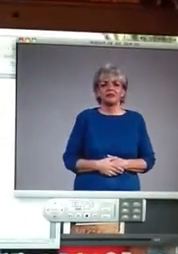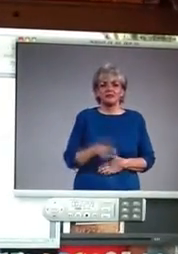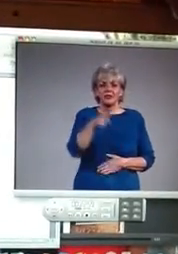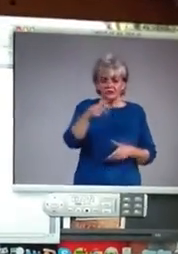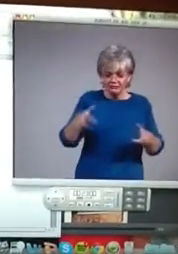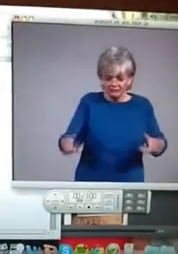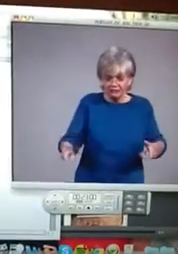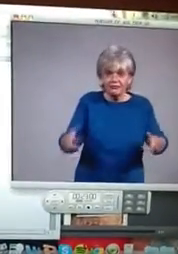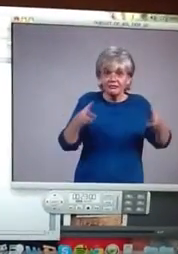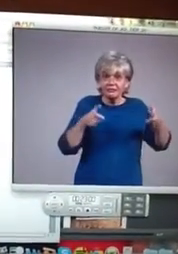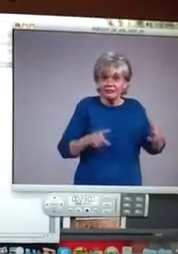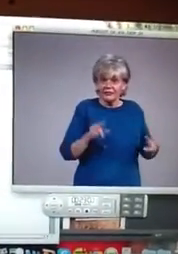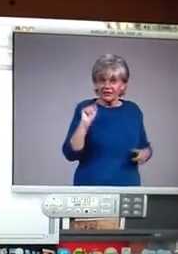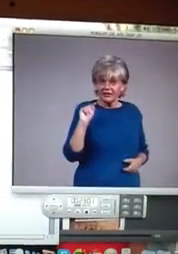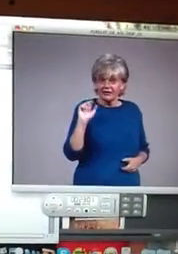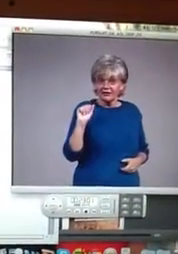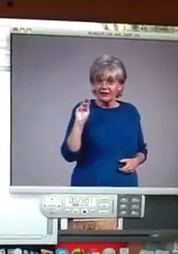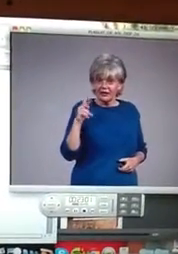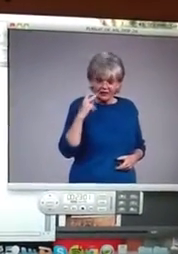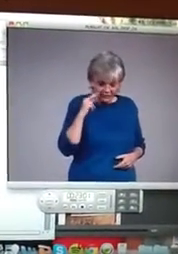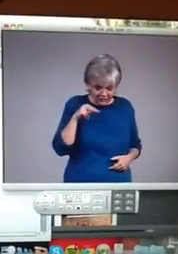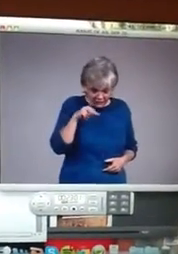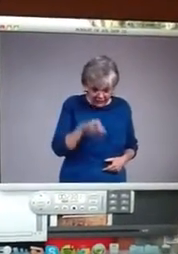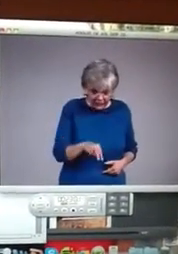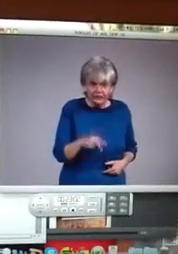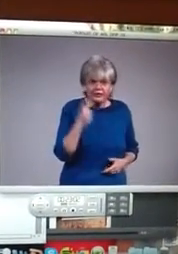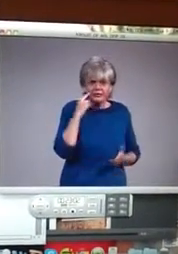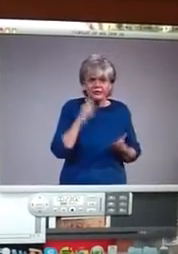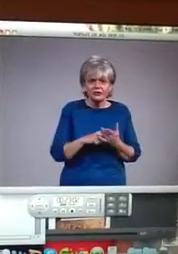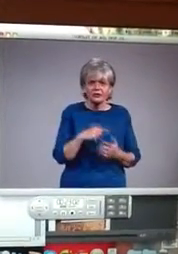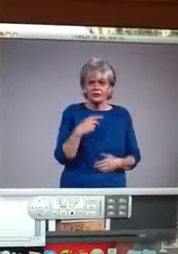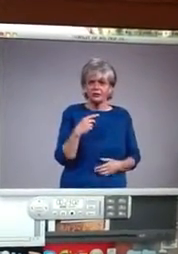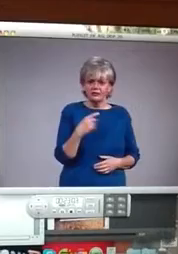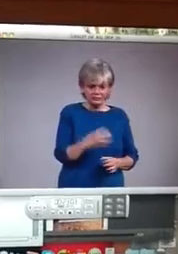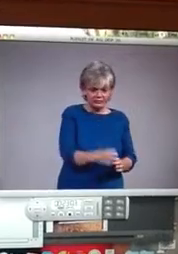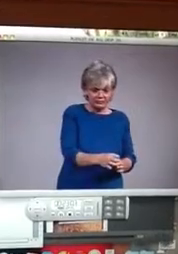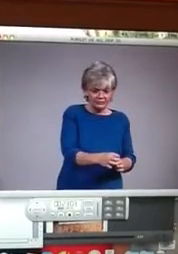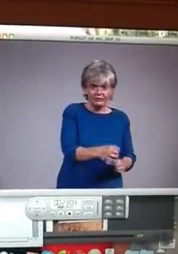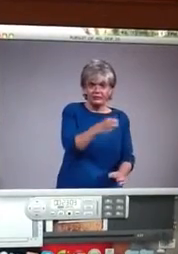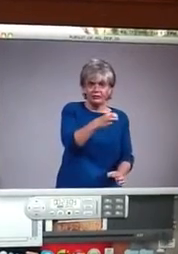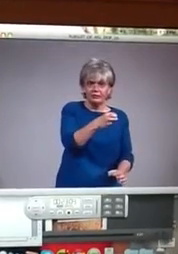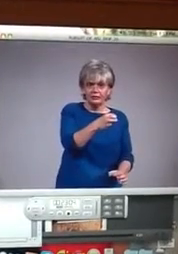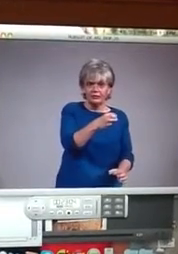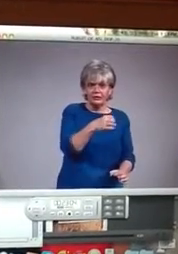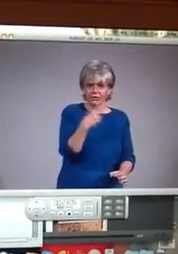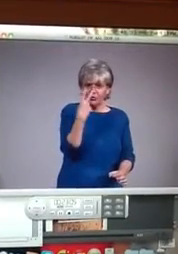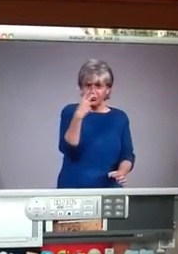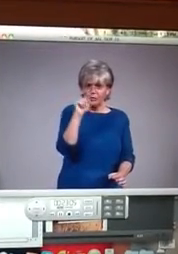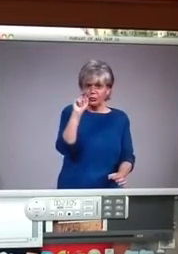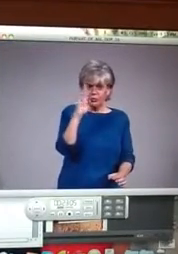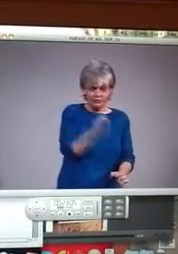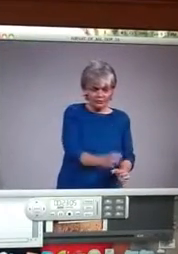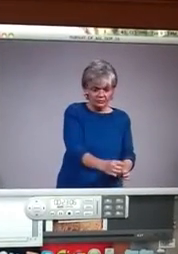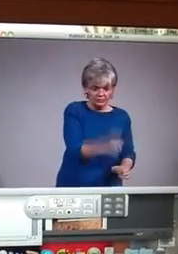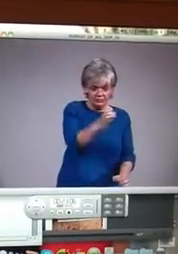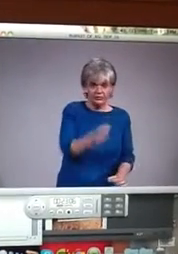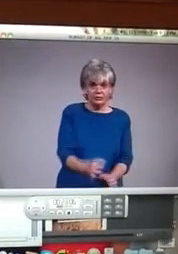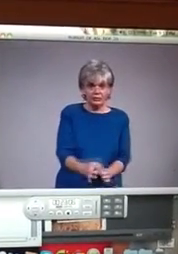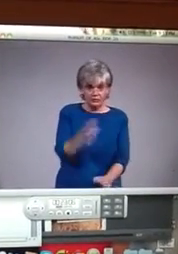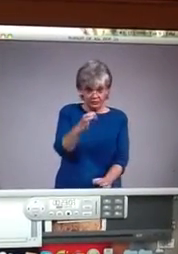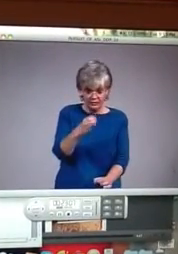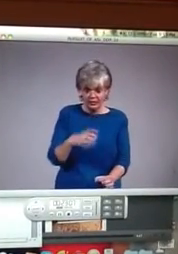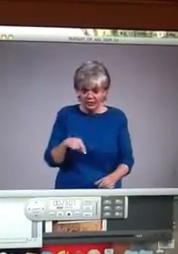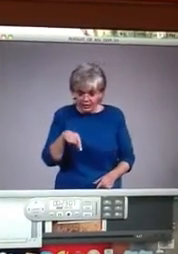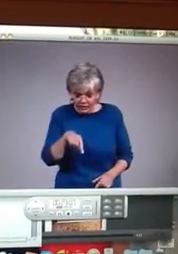So what do toilets do? So you can open up the top and look inside the tank. You